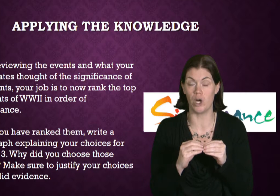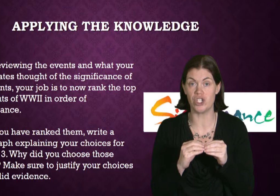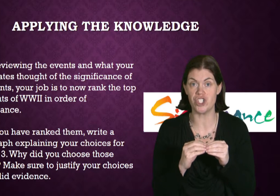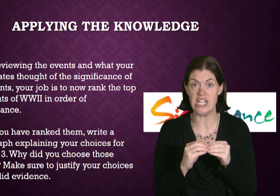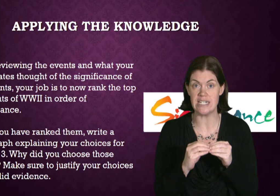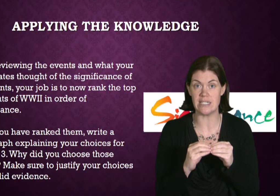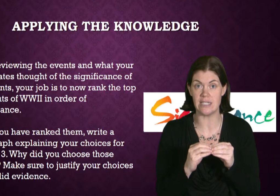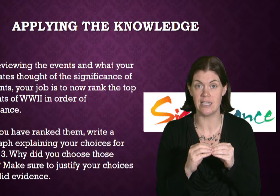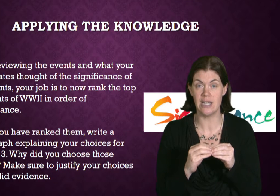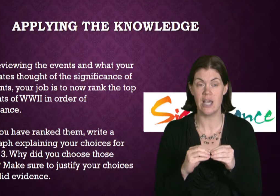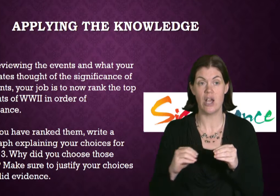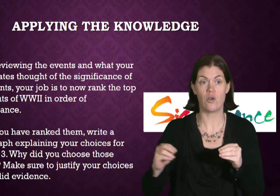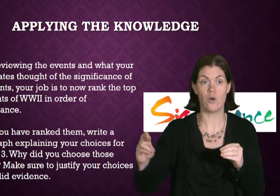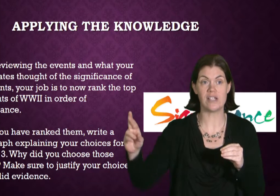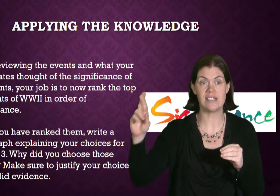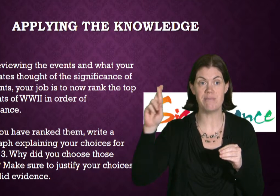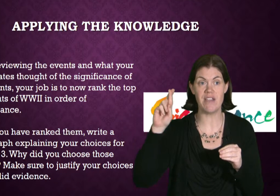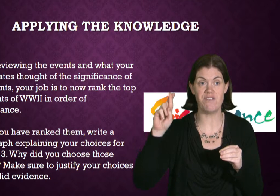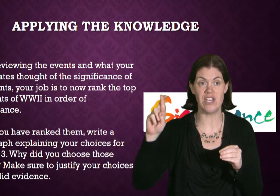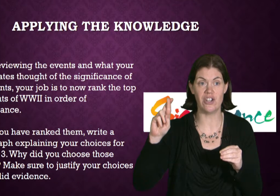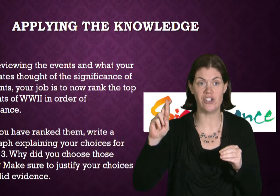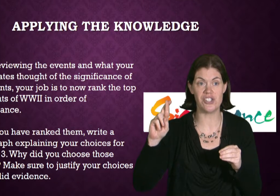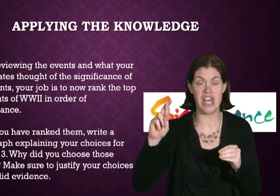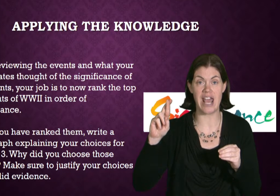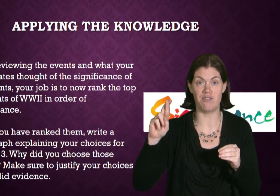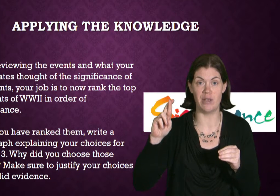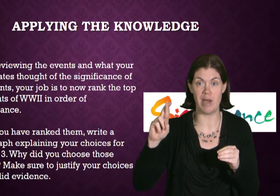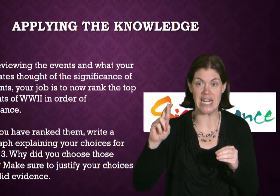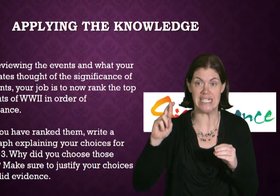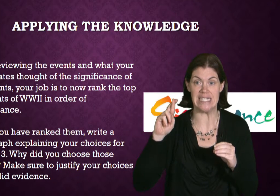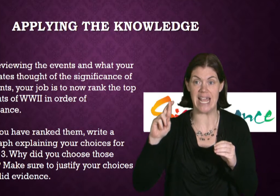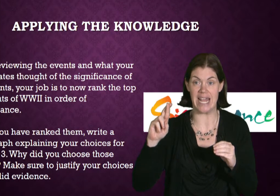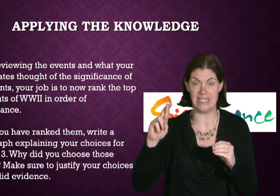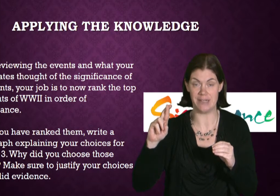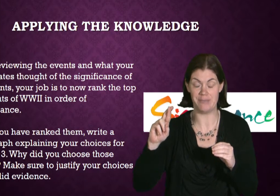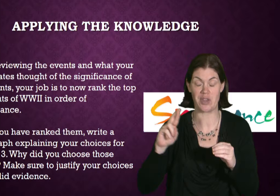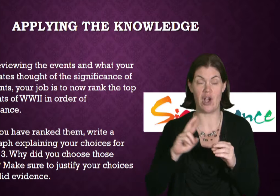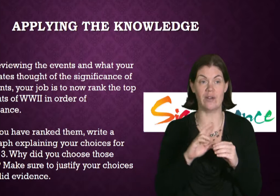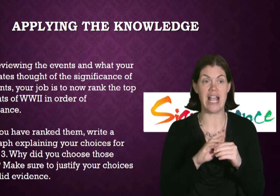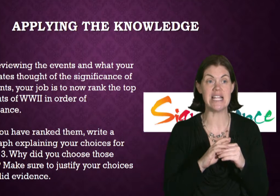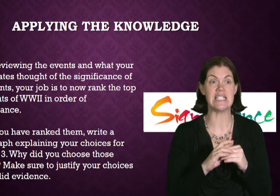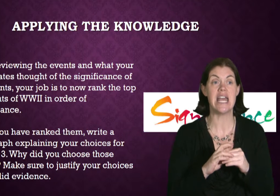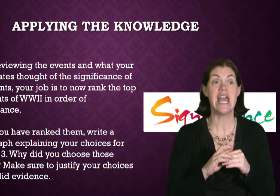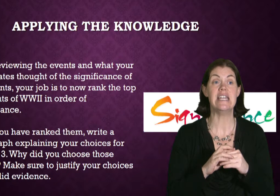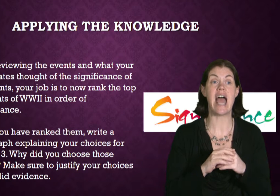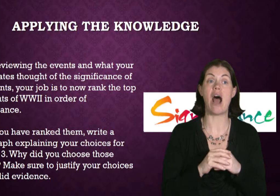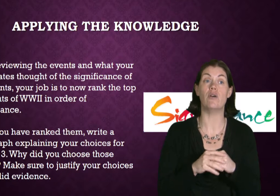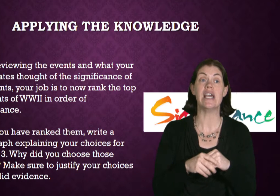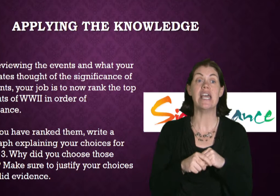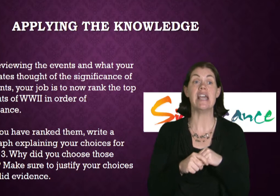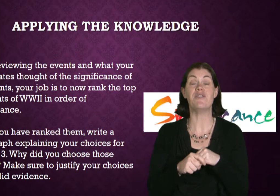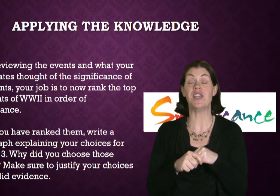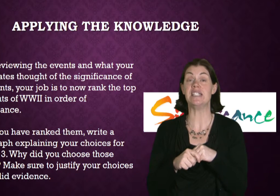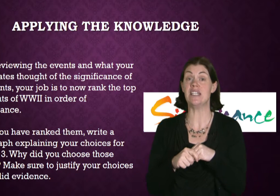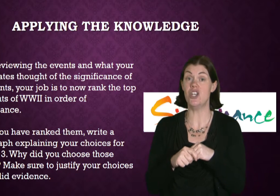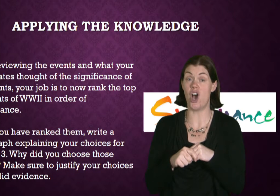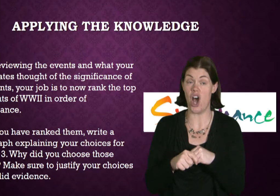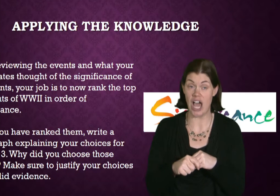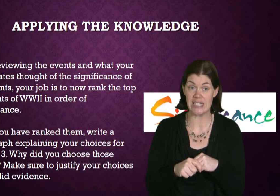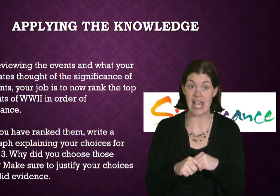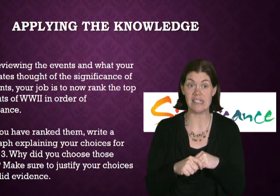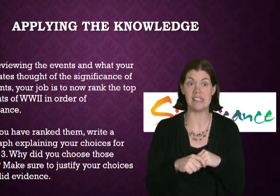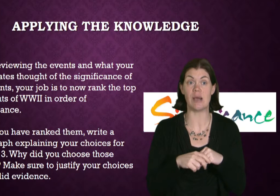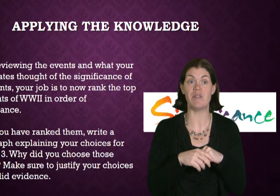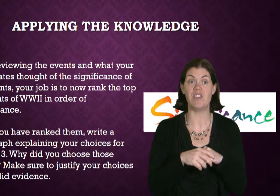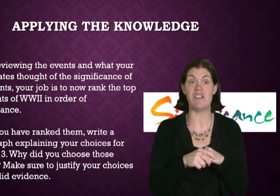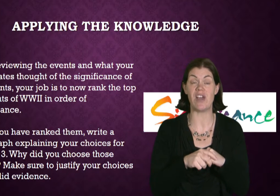their worksheet. Crossing my fingers that everybody did, all right? Now, if they did